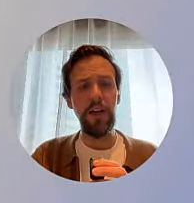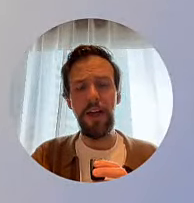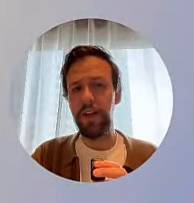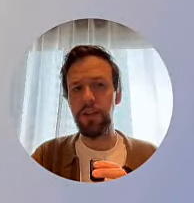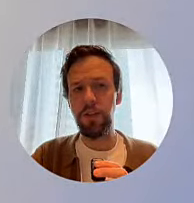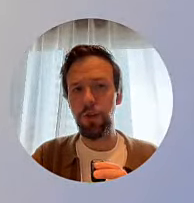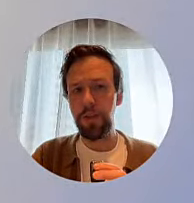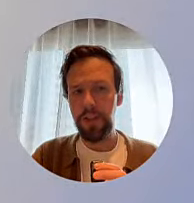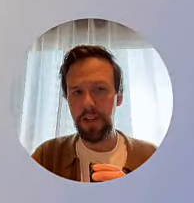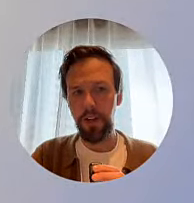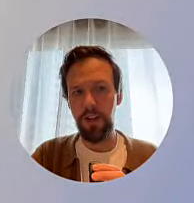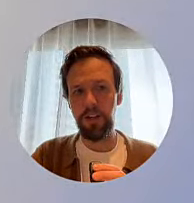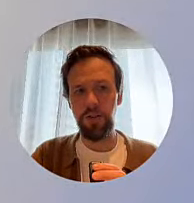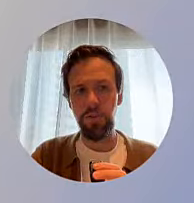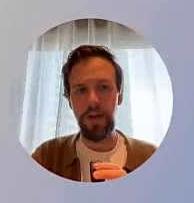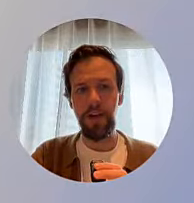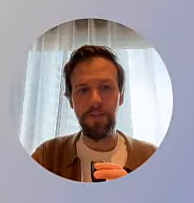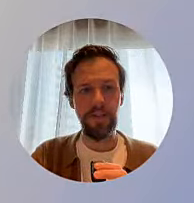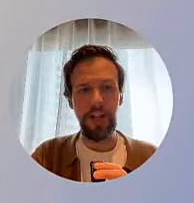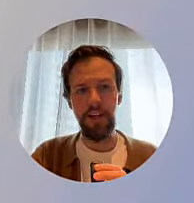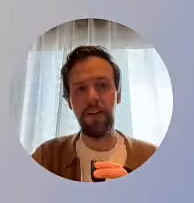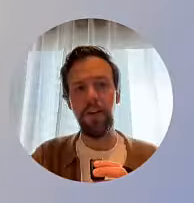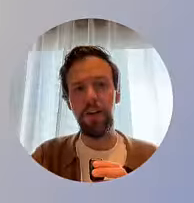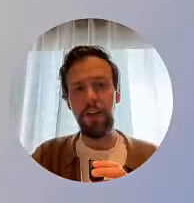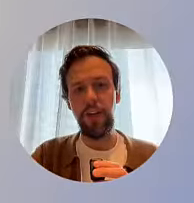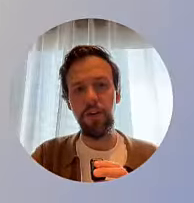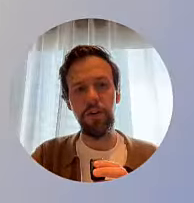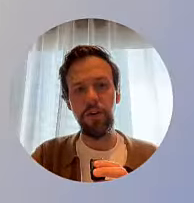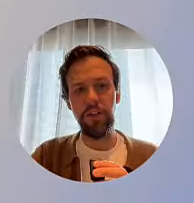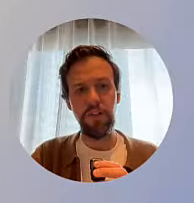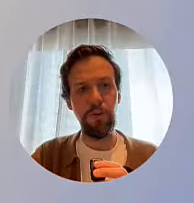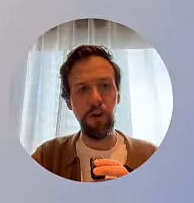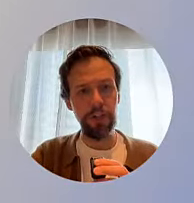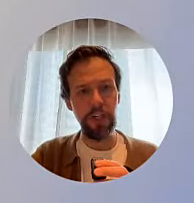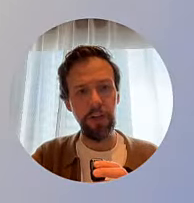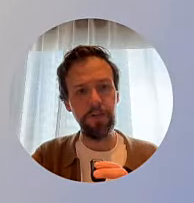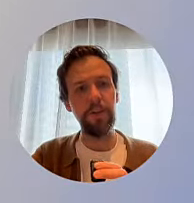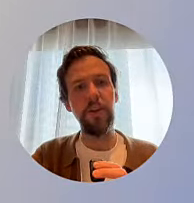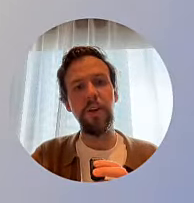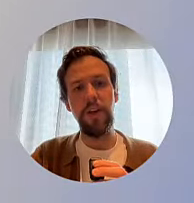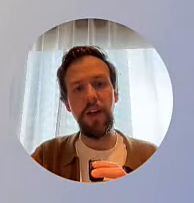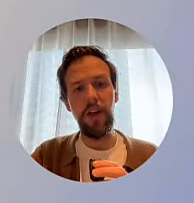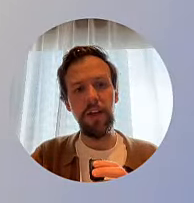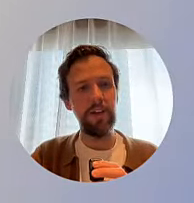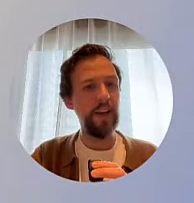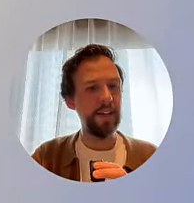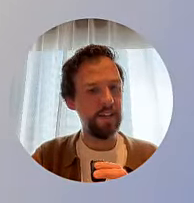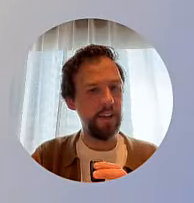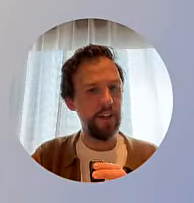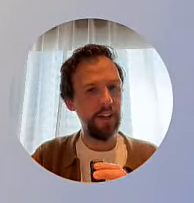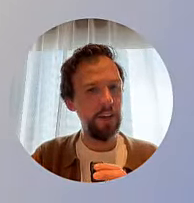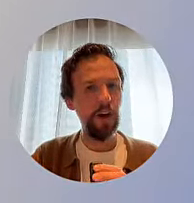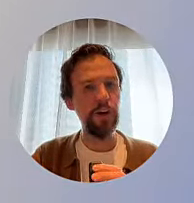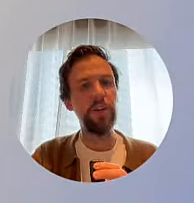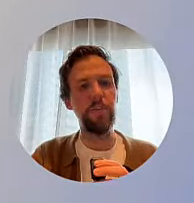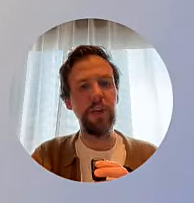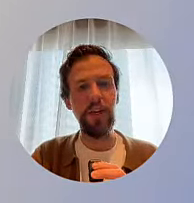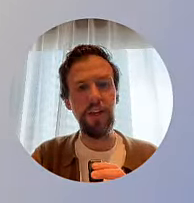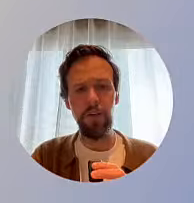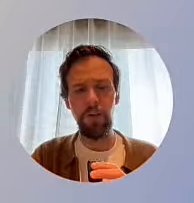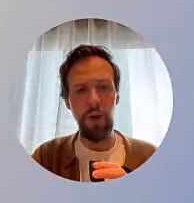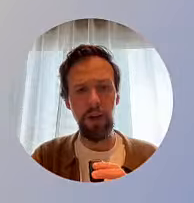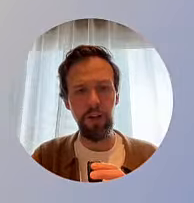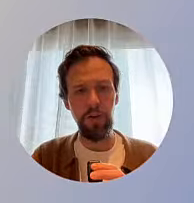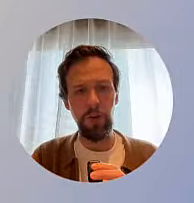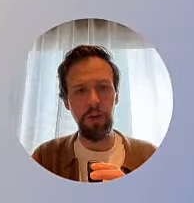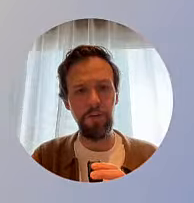about adding stupid little things to my apps. Like here is Pocket Shelf that has a little card at the